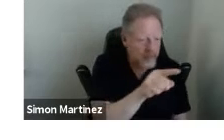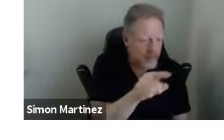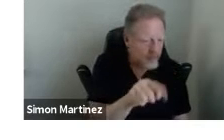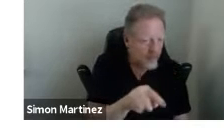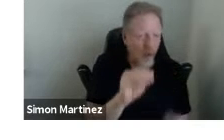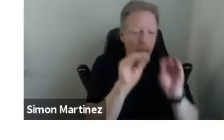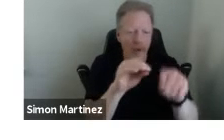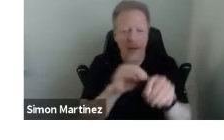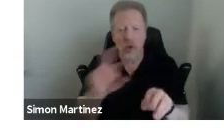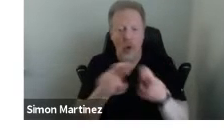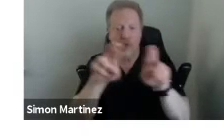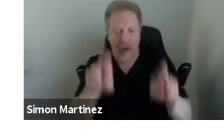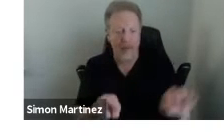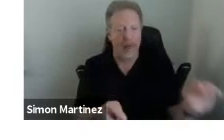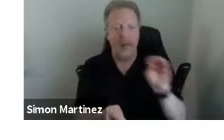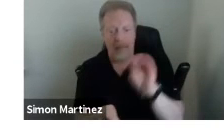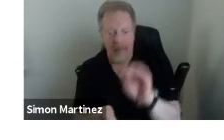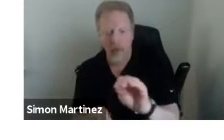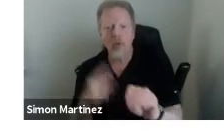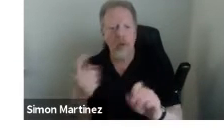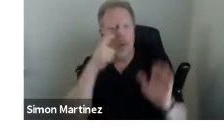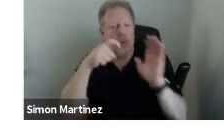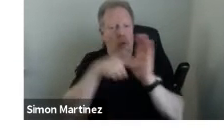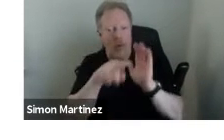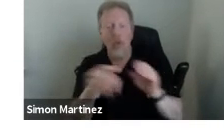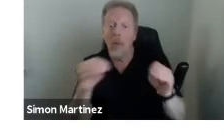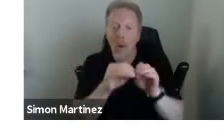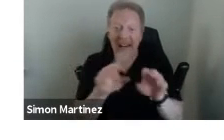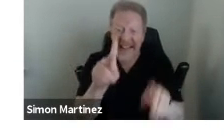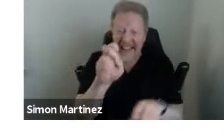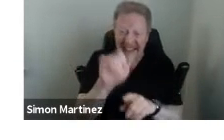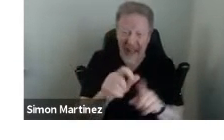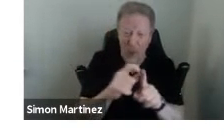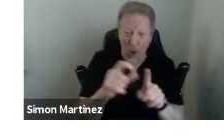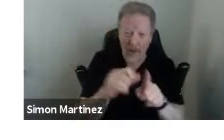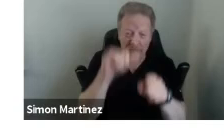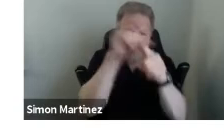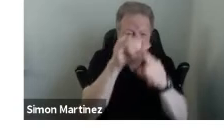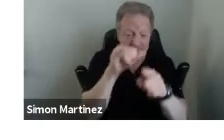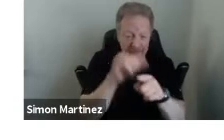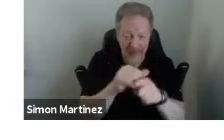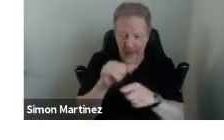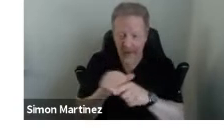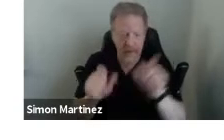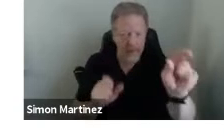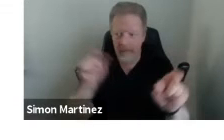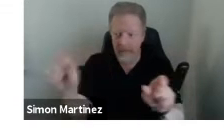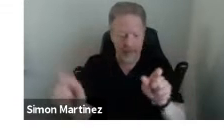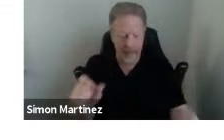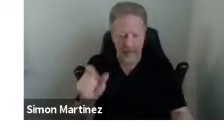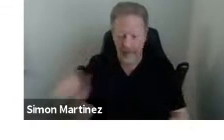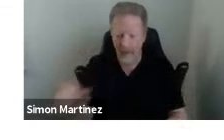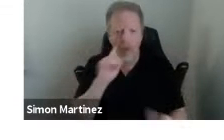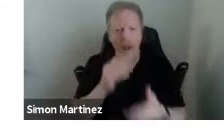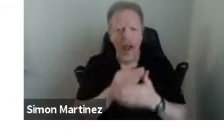put it into your resume so it's going to get picked up. The more keywords you have from that job description in your resume will help